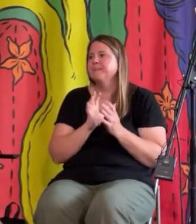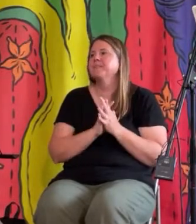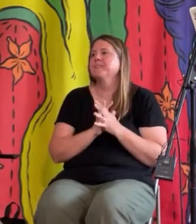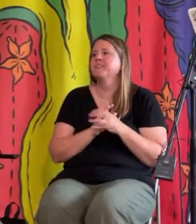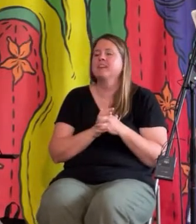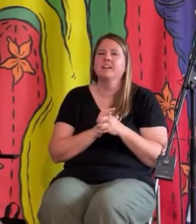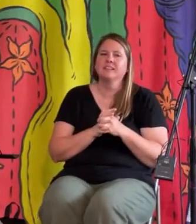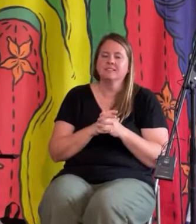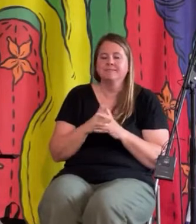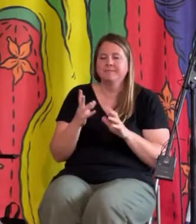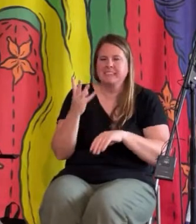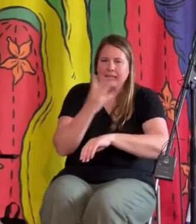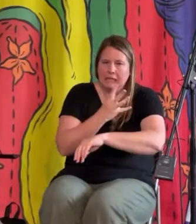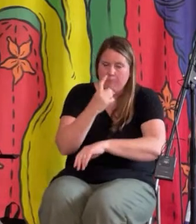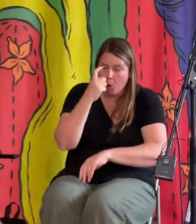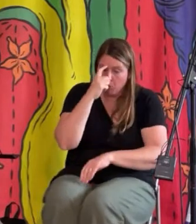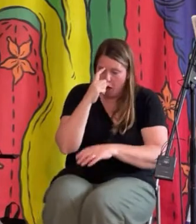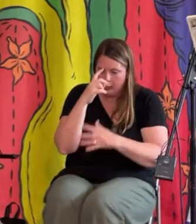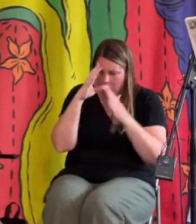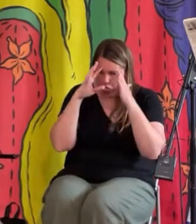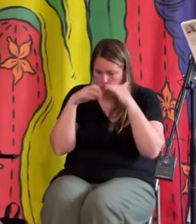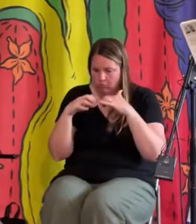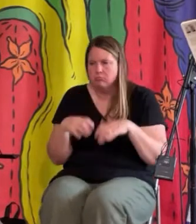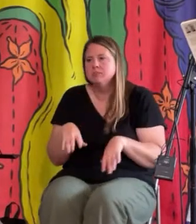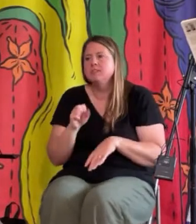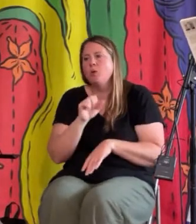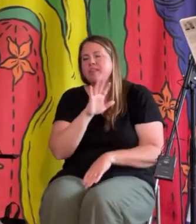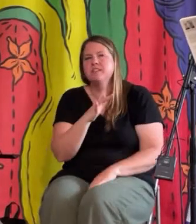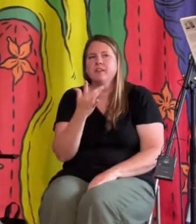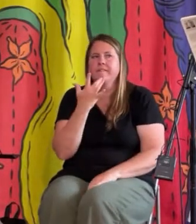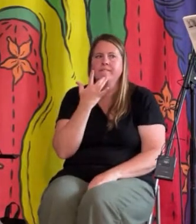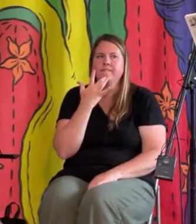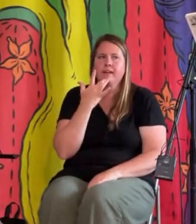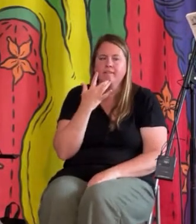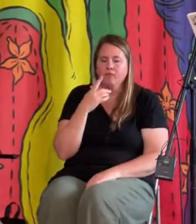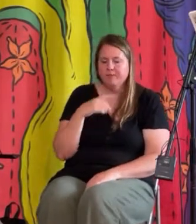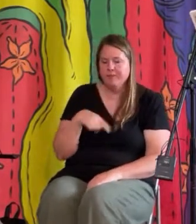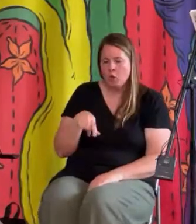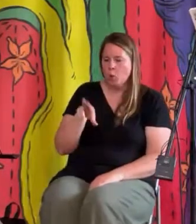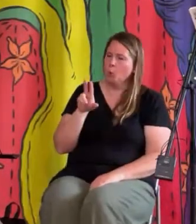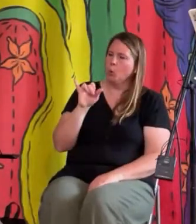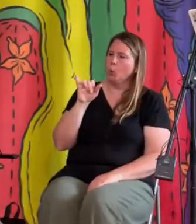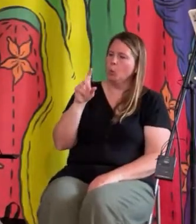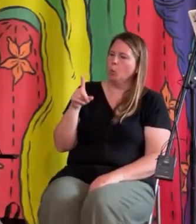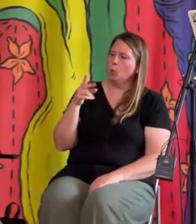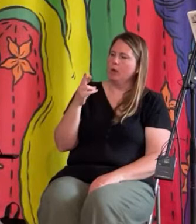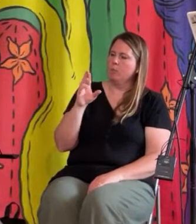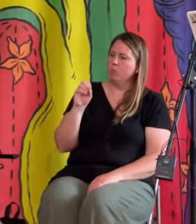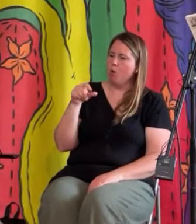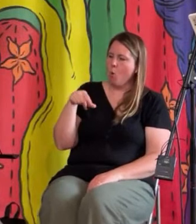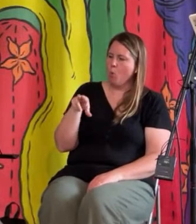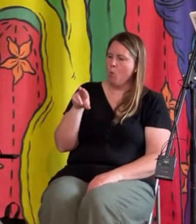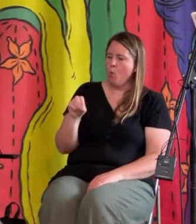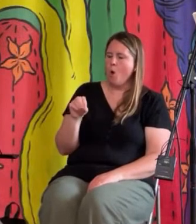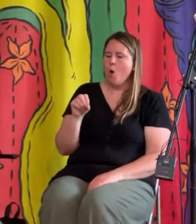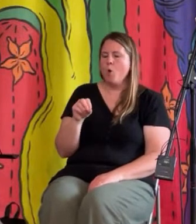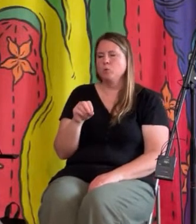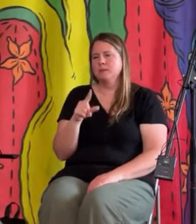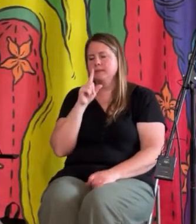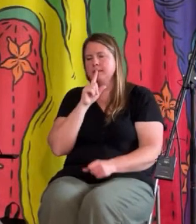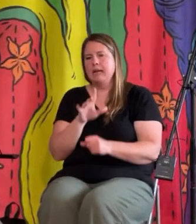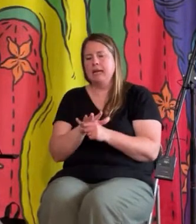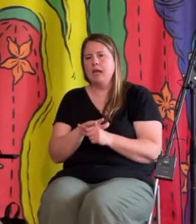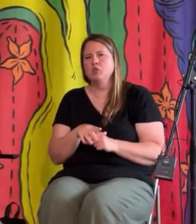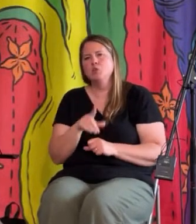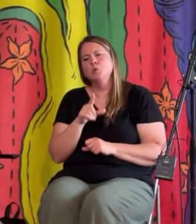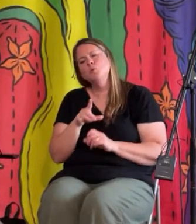chemo brain, as they say. So this is their favorite poem, quid pro quo, a dedication. You